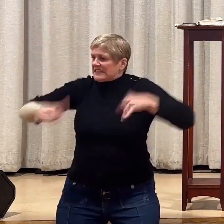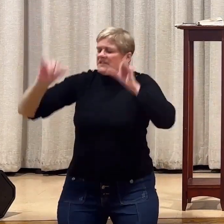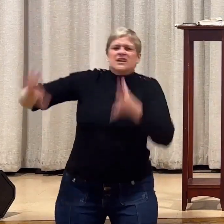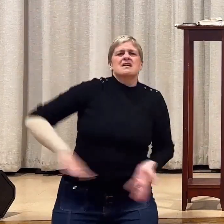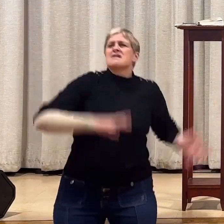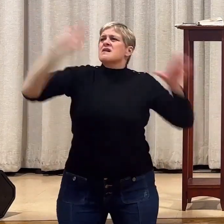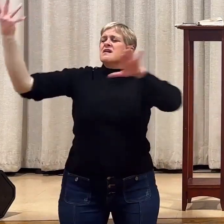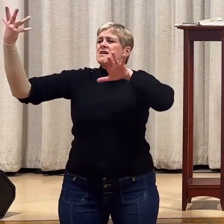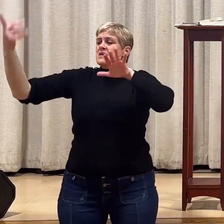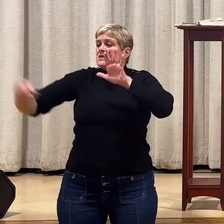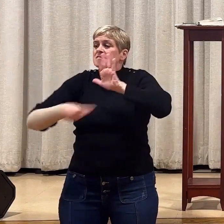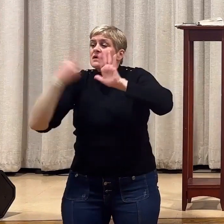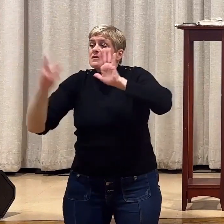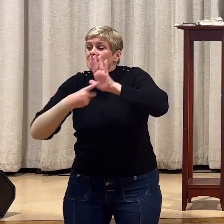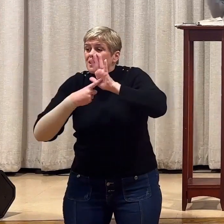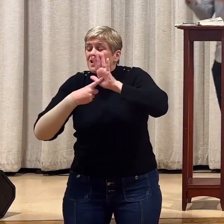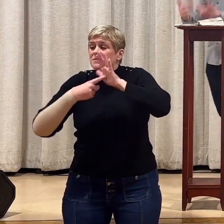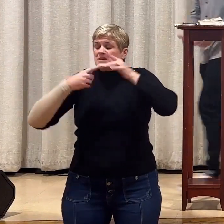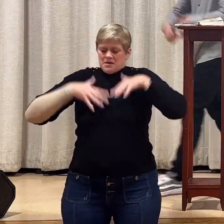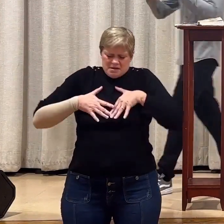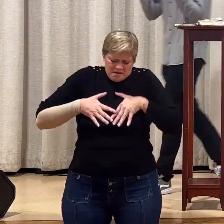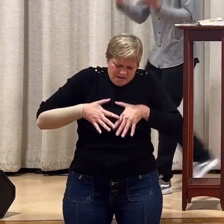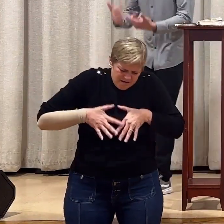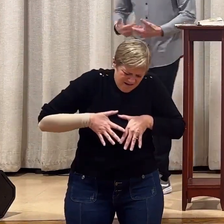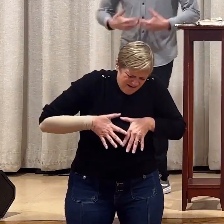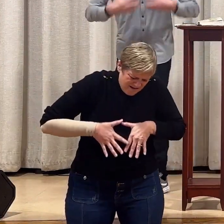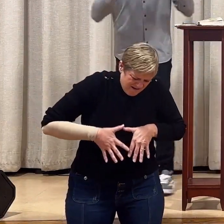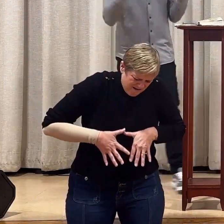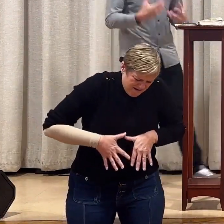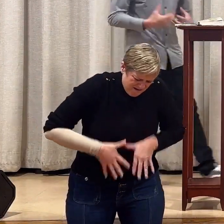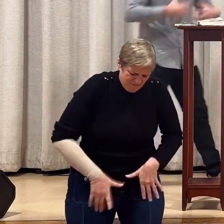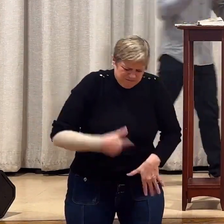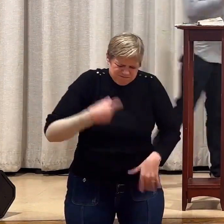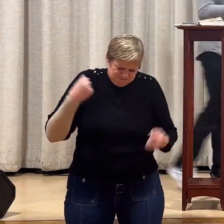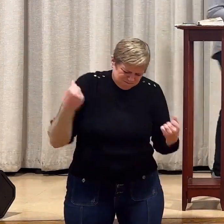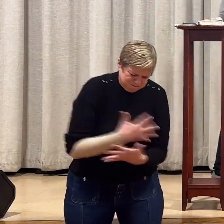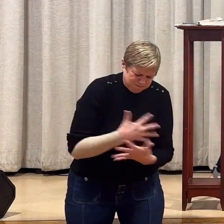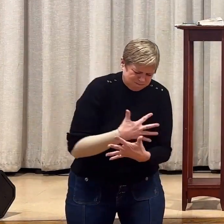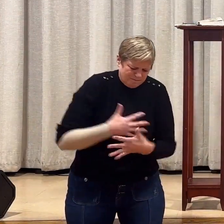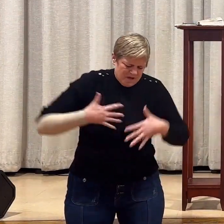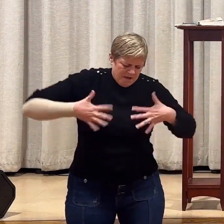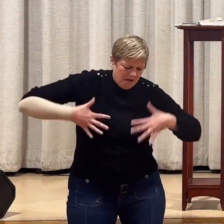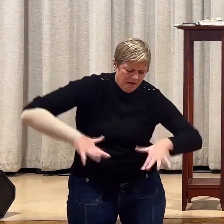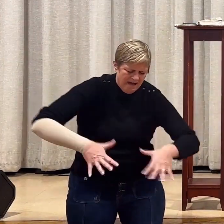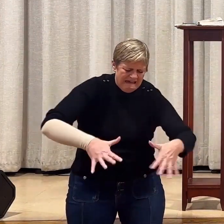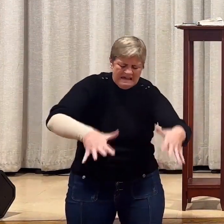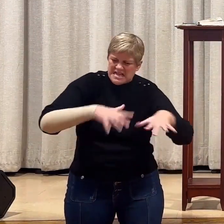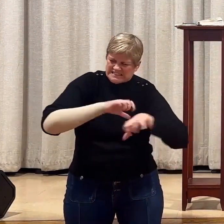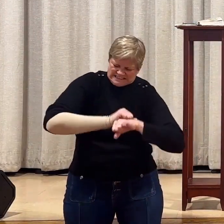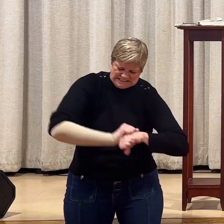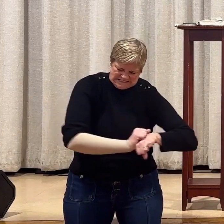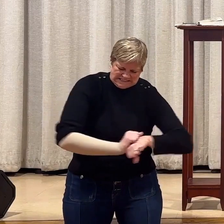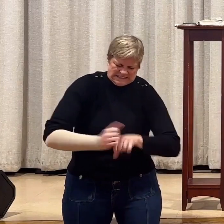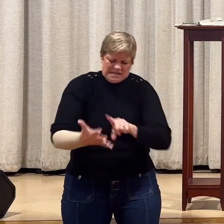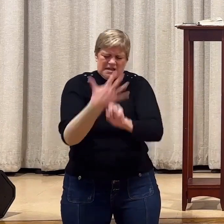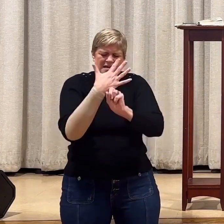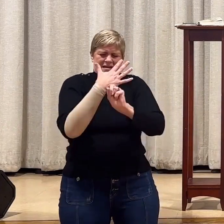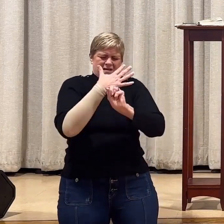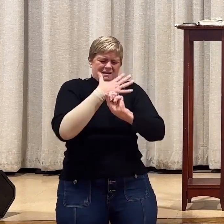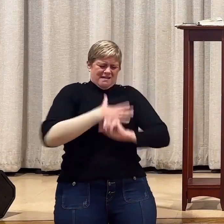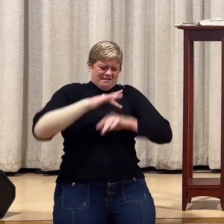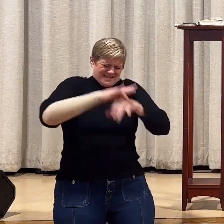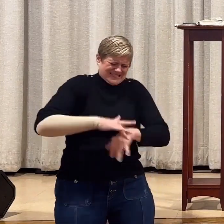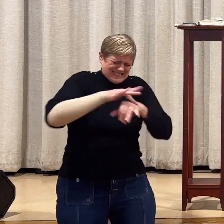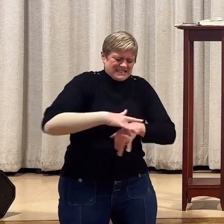there. But sometimes the chain of your depression, the chain of your fear and anxiety, the chain of your overwhelming thoughts that